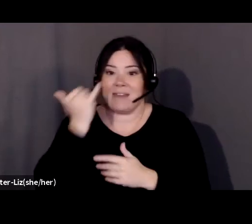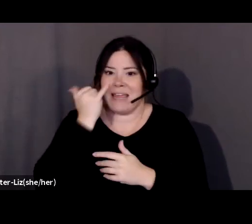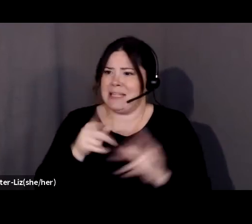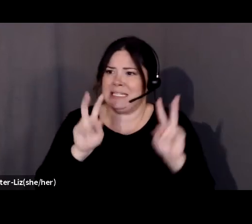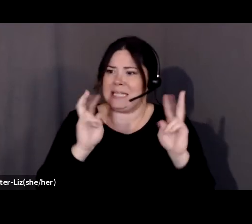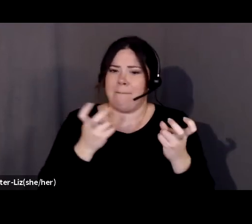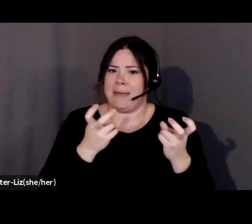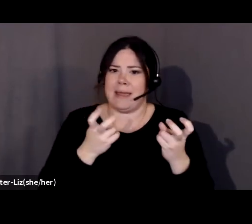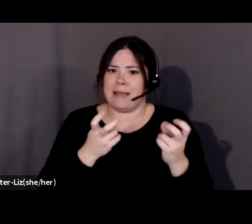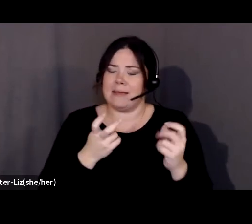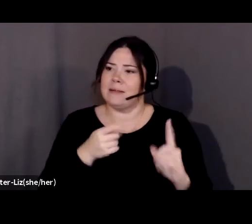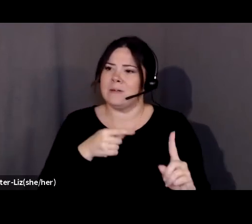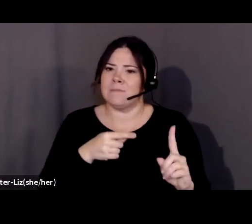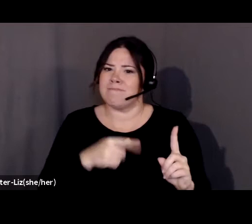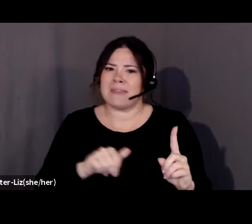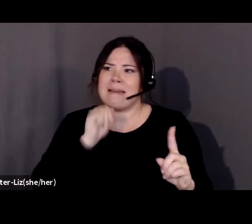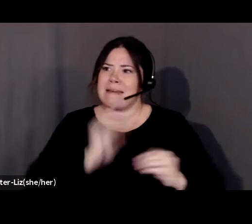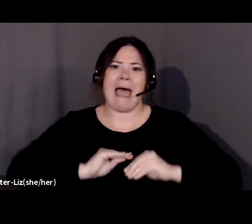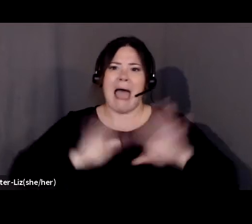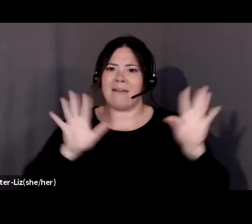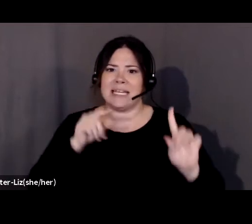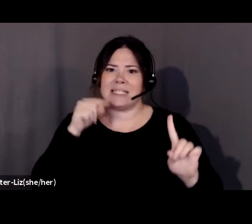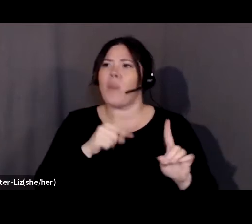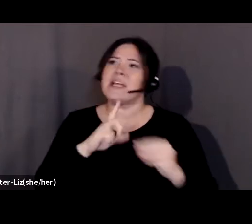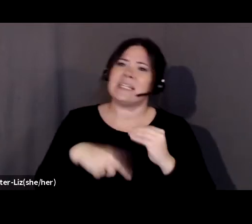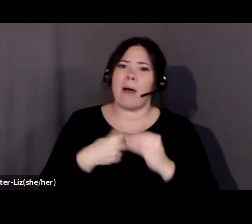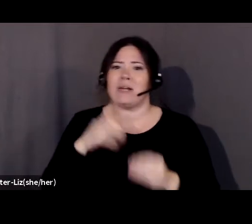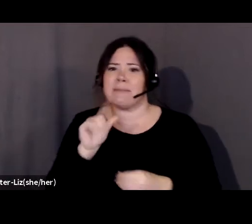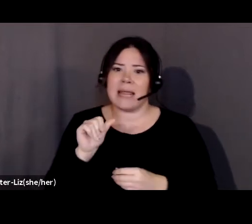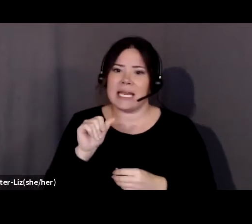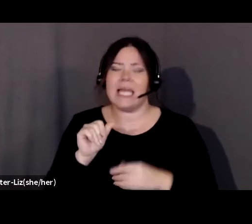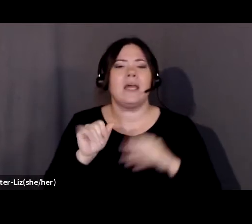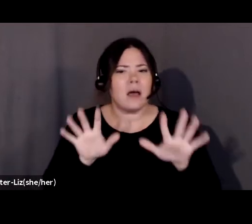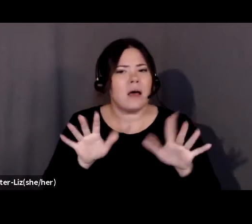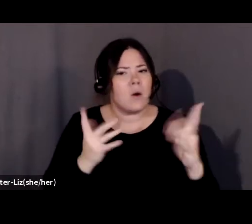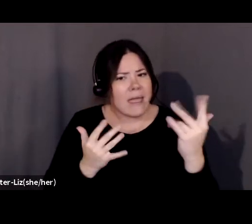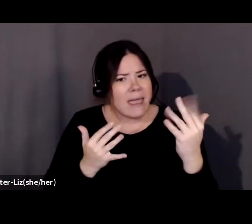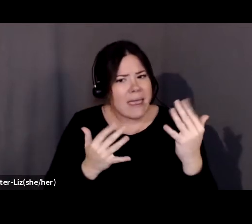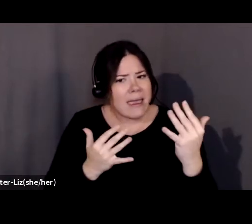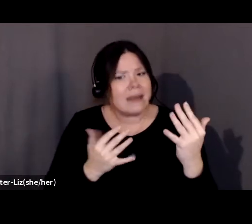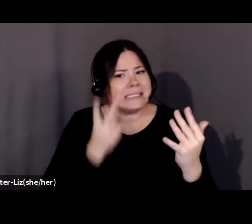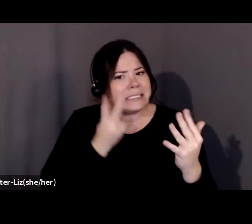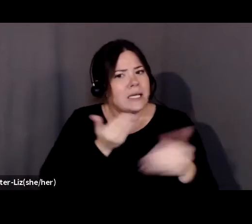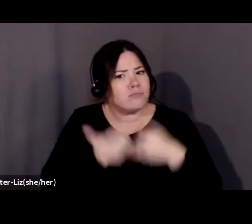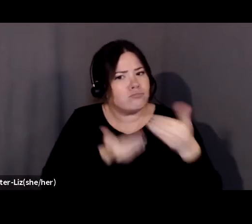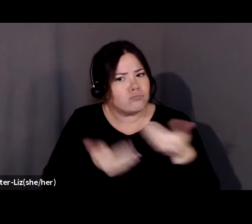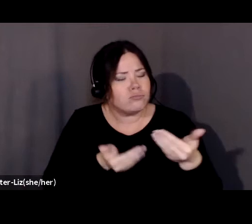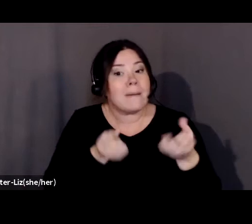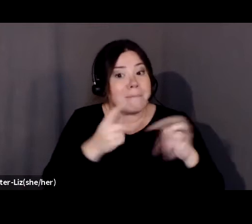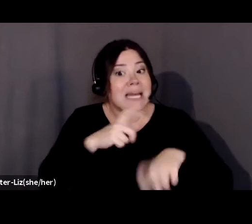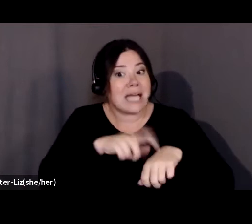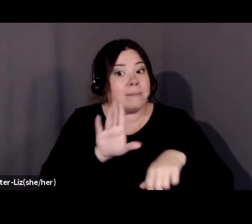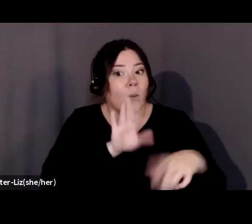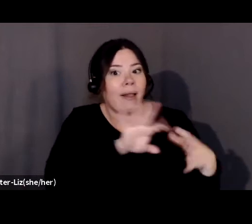immediately say, this is absolutely about disability, take a second and see, because it often is interconnected. We've talked